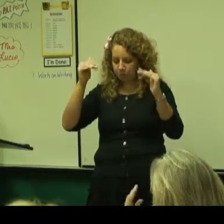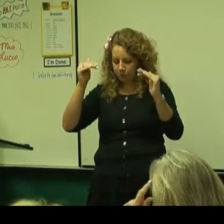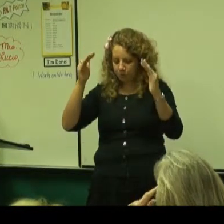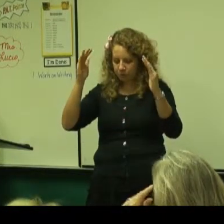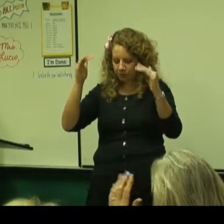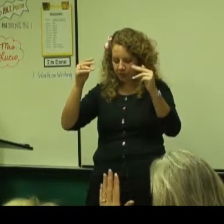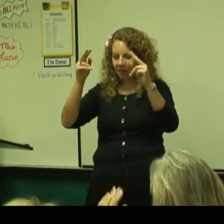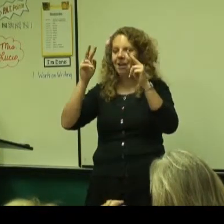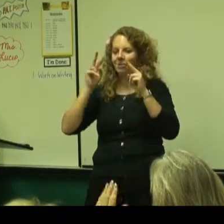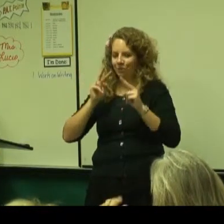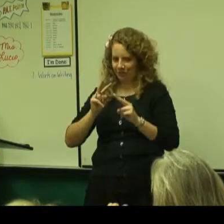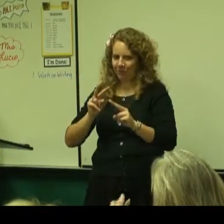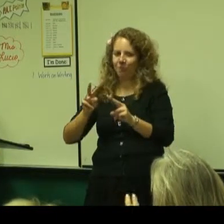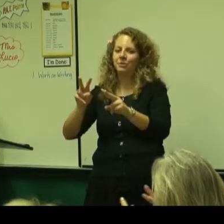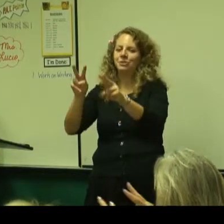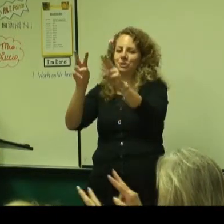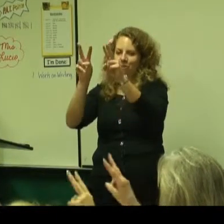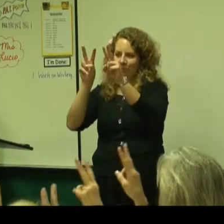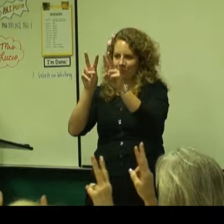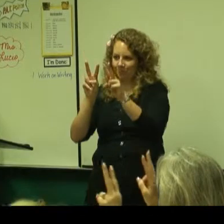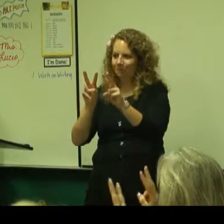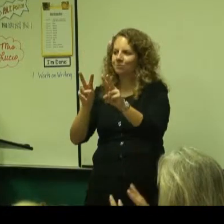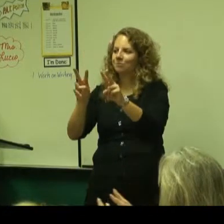hopes, and looks forward